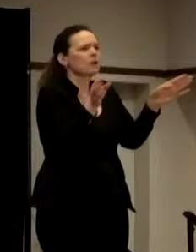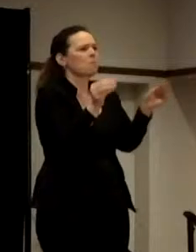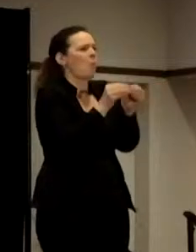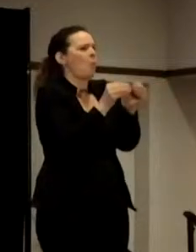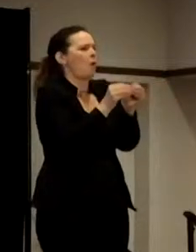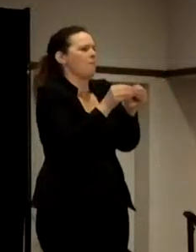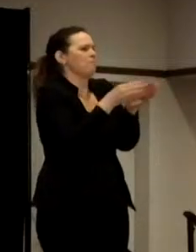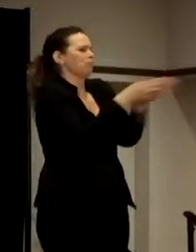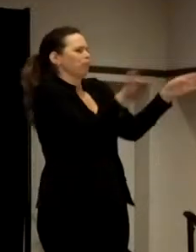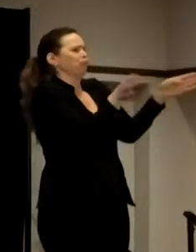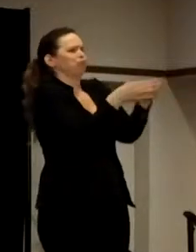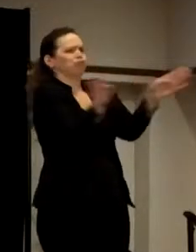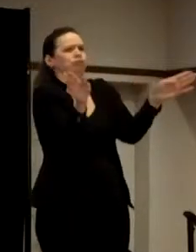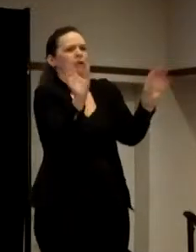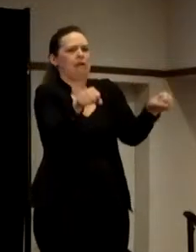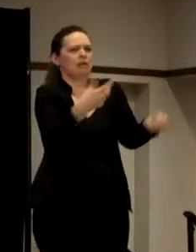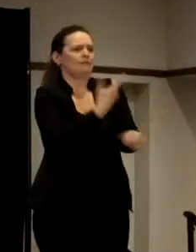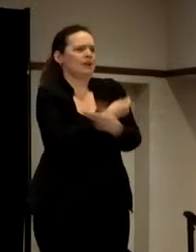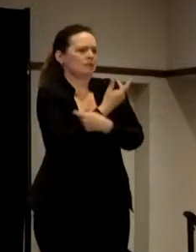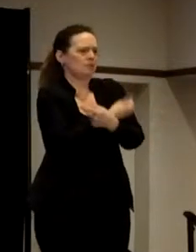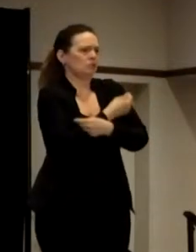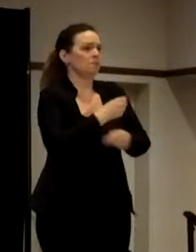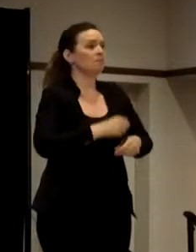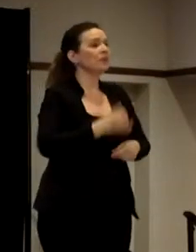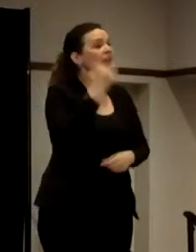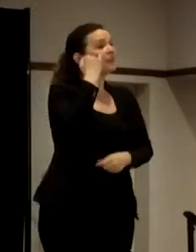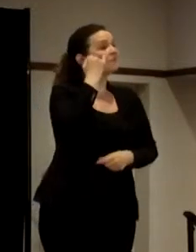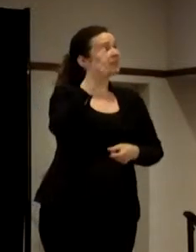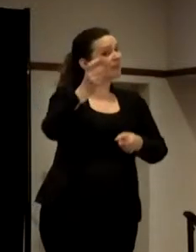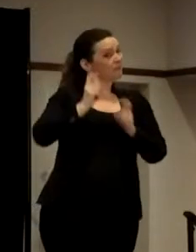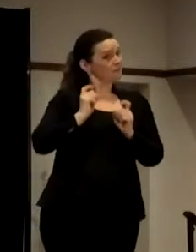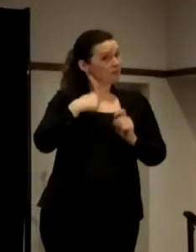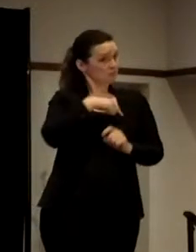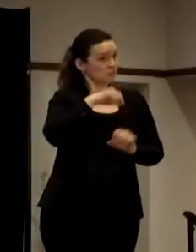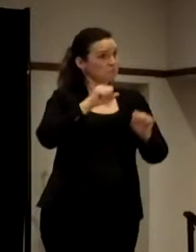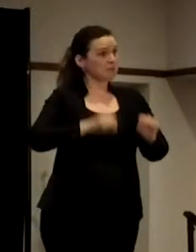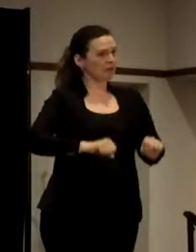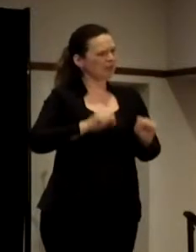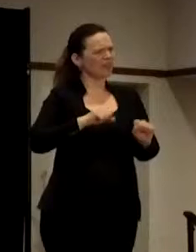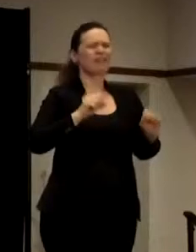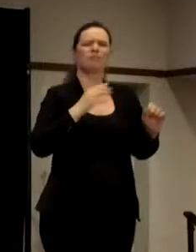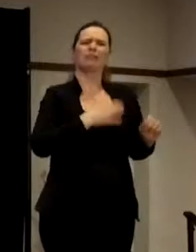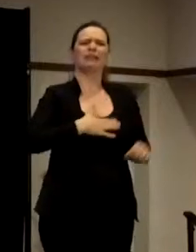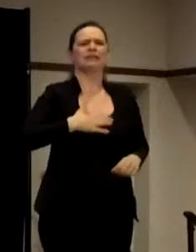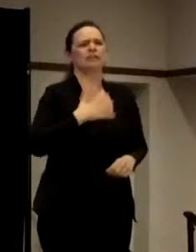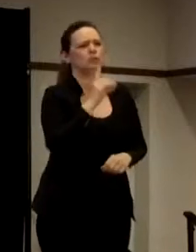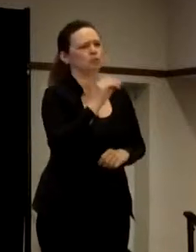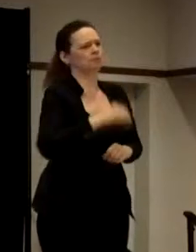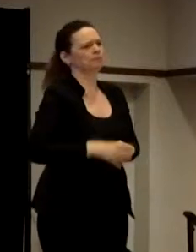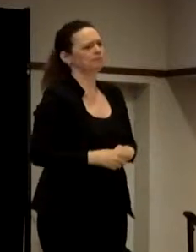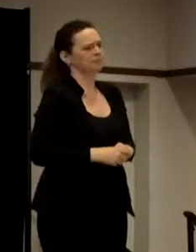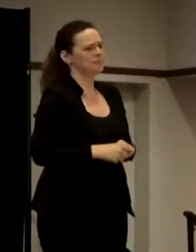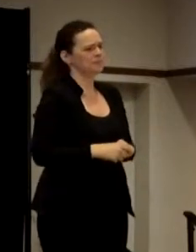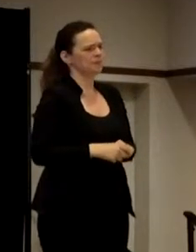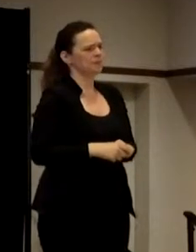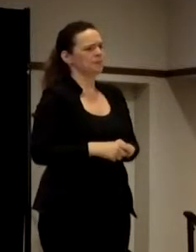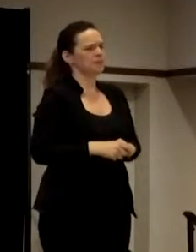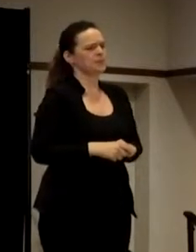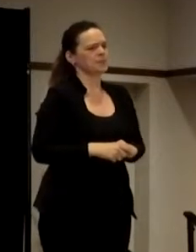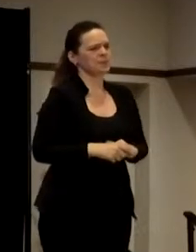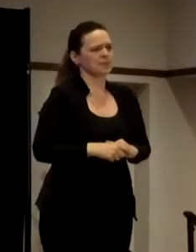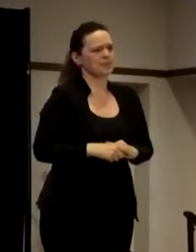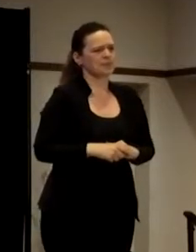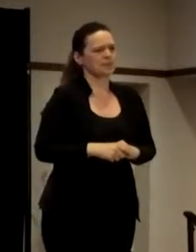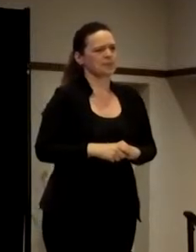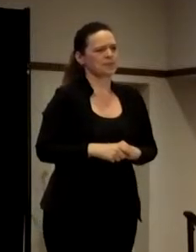Homebound seniors, right now, for the most part, most of our seniors have been vaccinated. Right now, the challenge